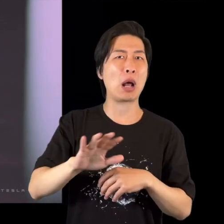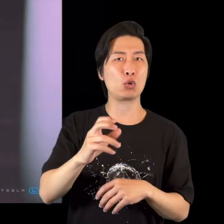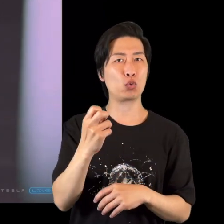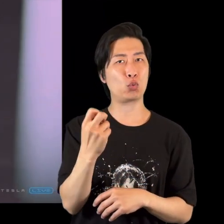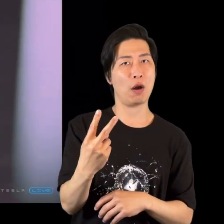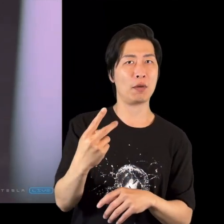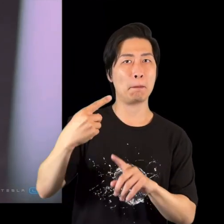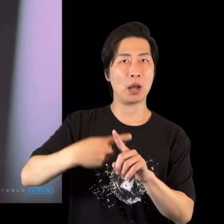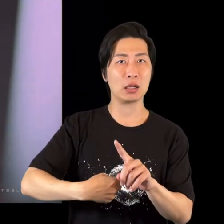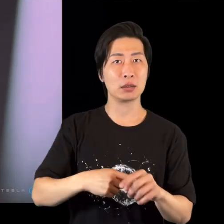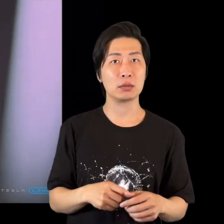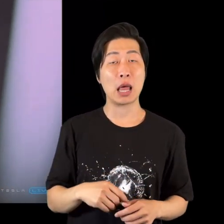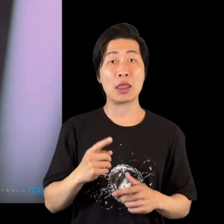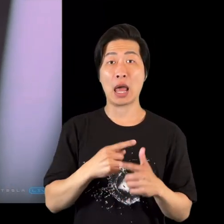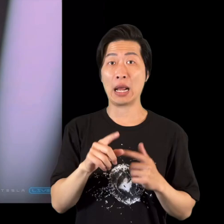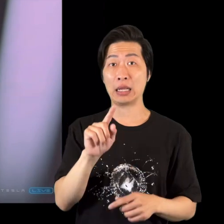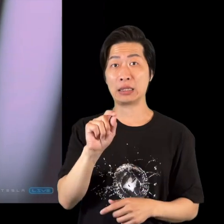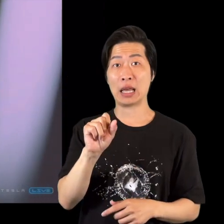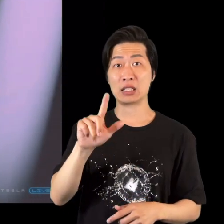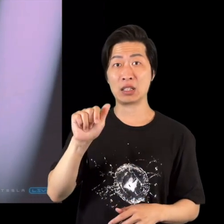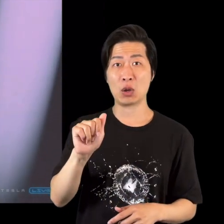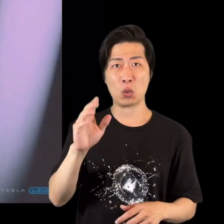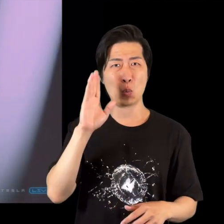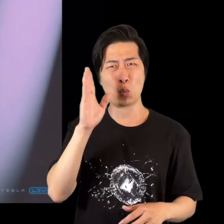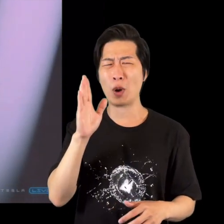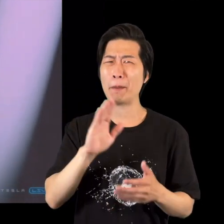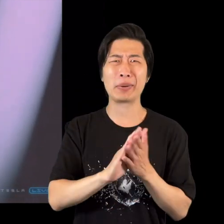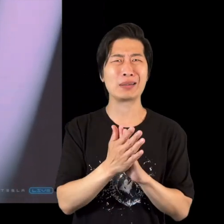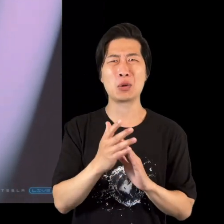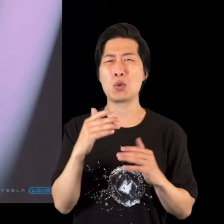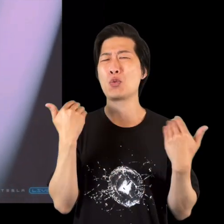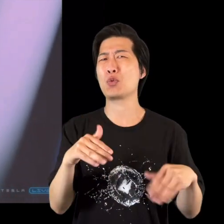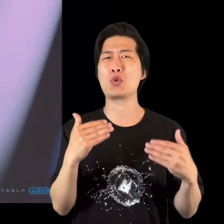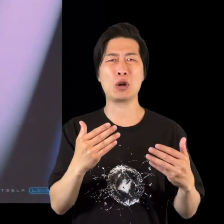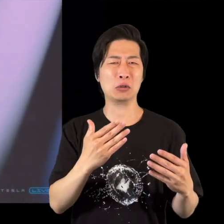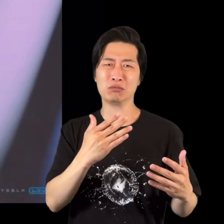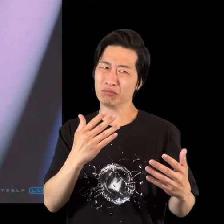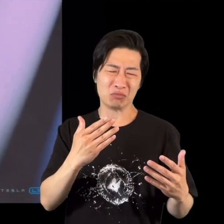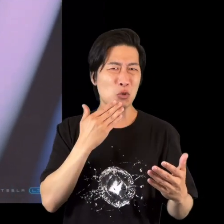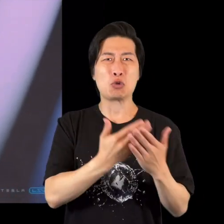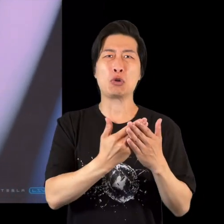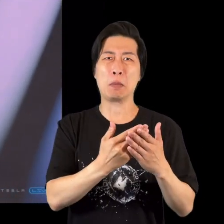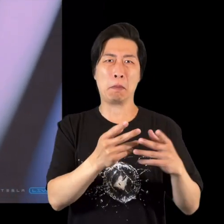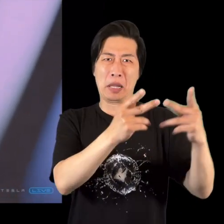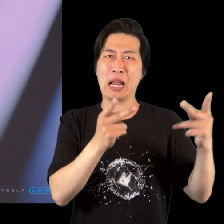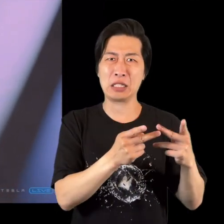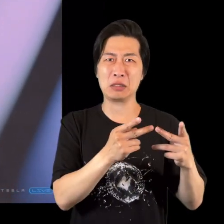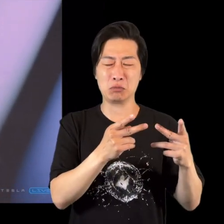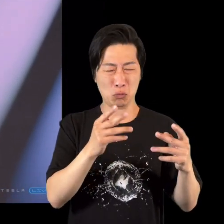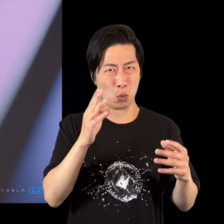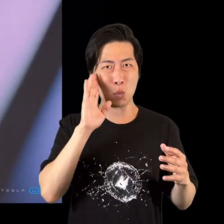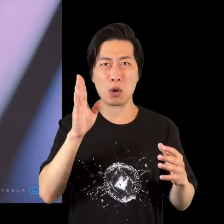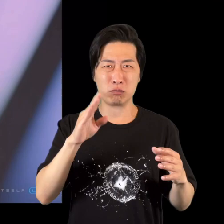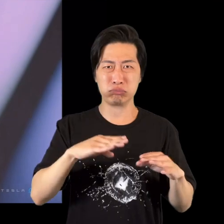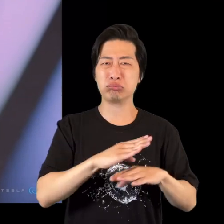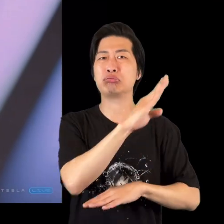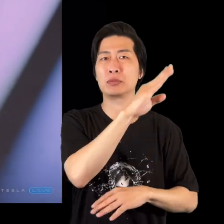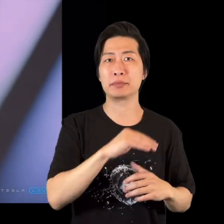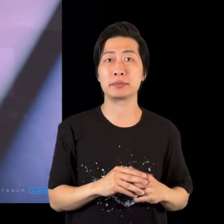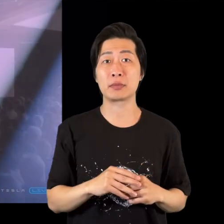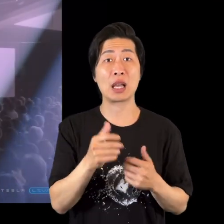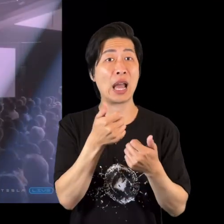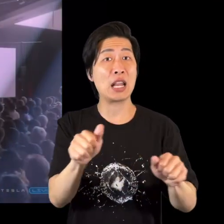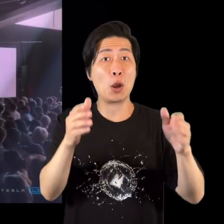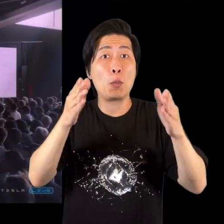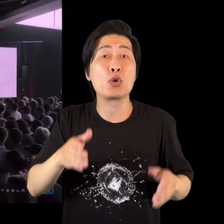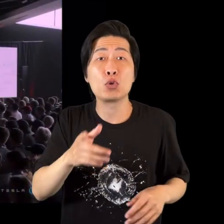then Tesla will be in an extremely good position. So anyone who is a long-term investor, I think, will do